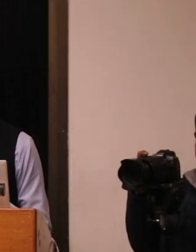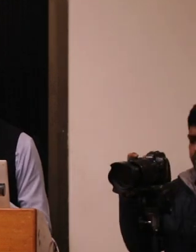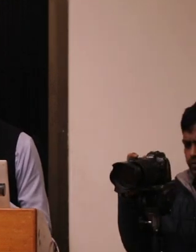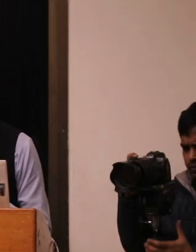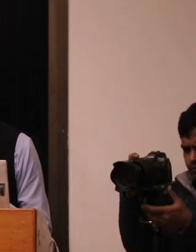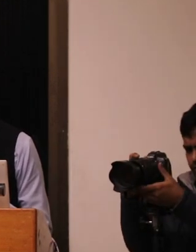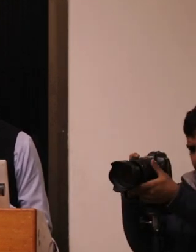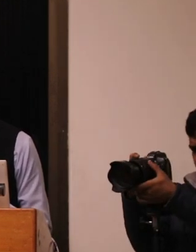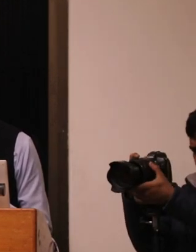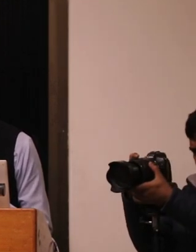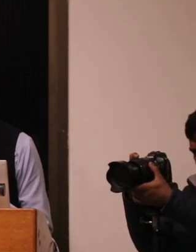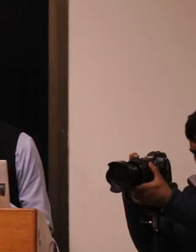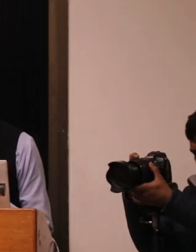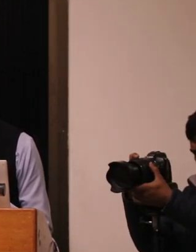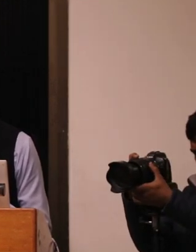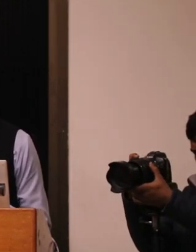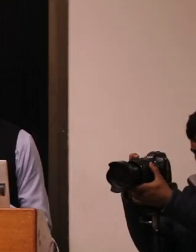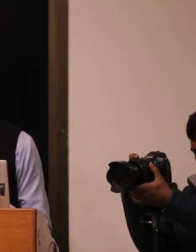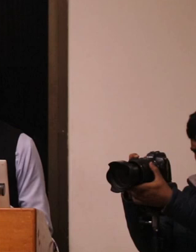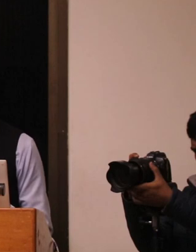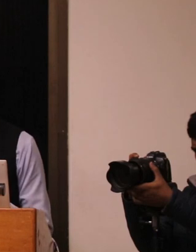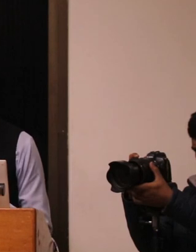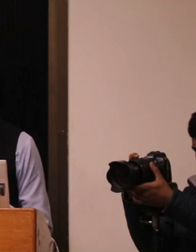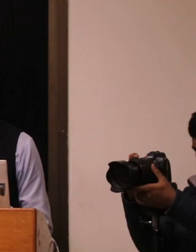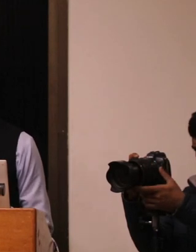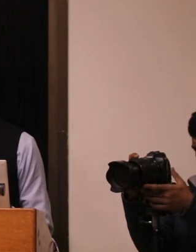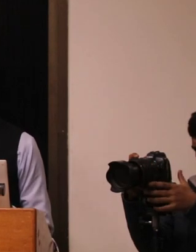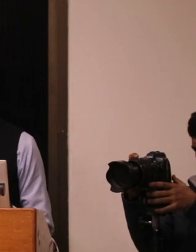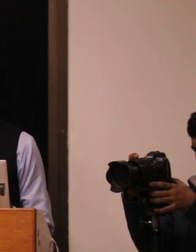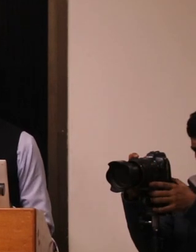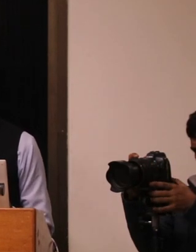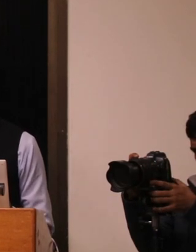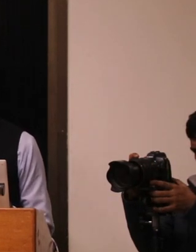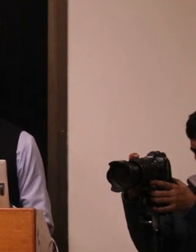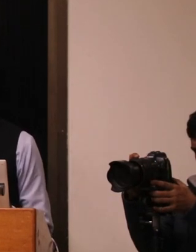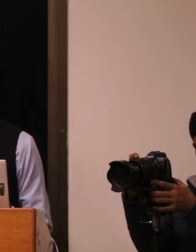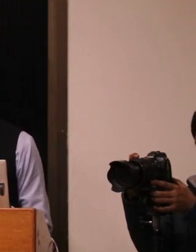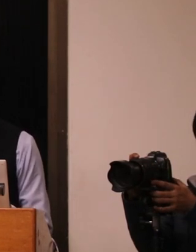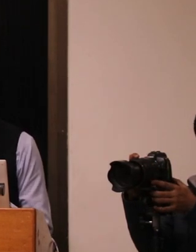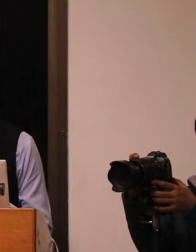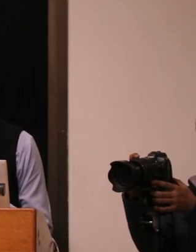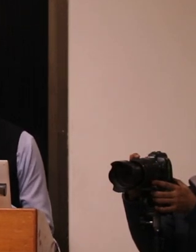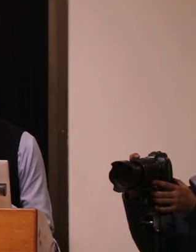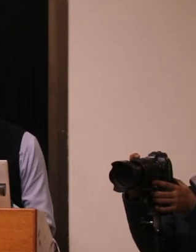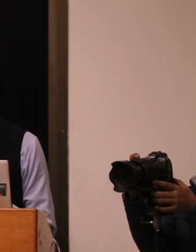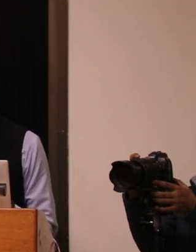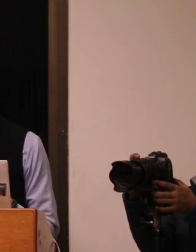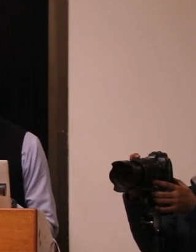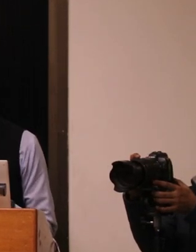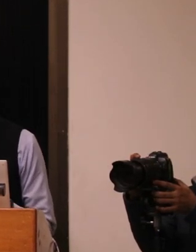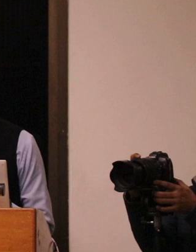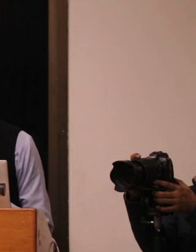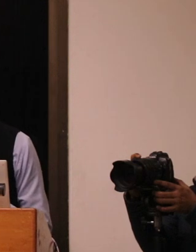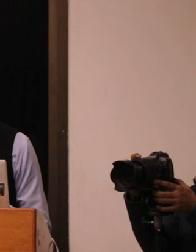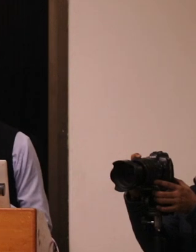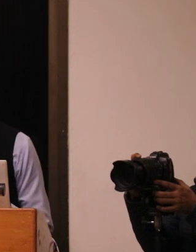of implementation, is necessary to ensure the success of such laws and policies. The